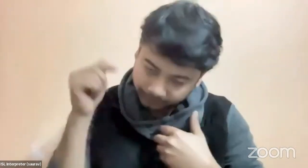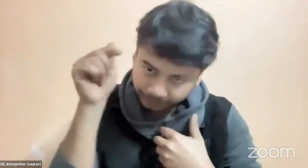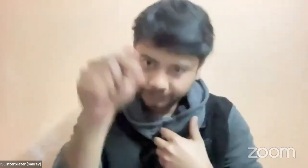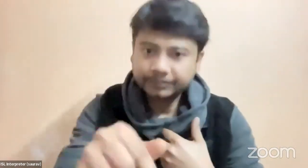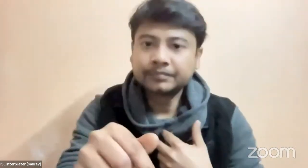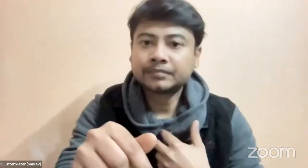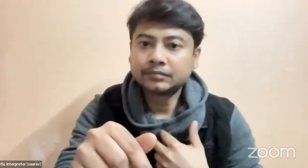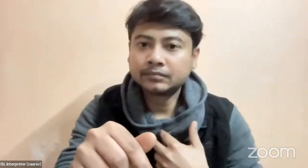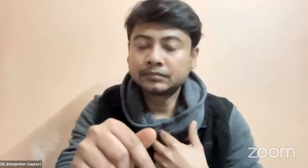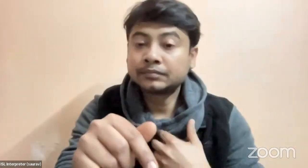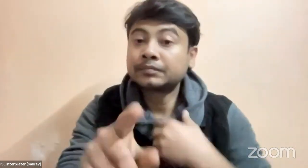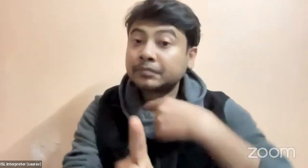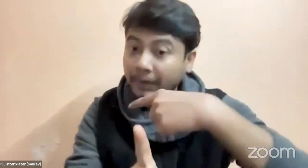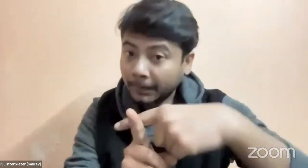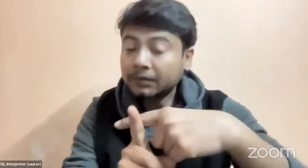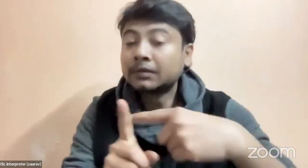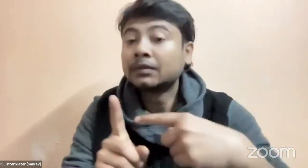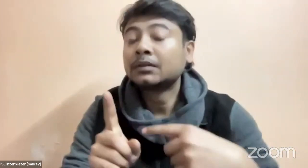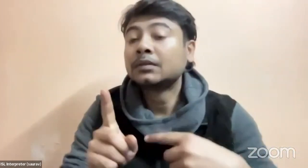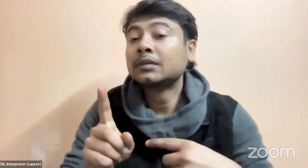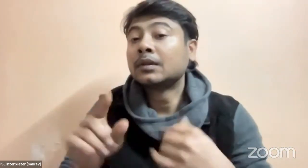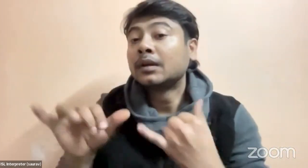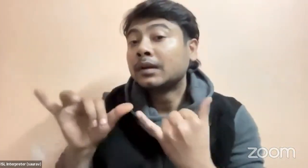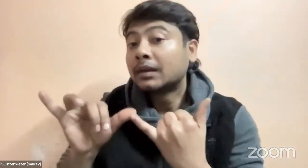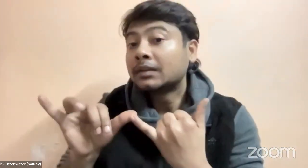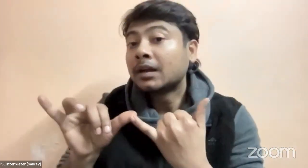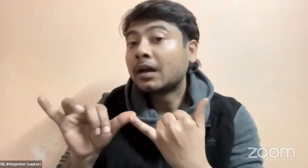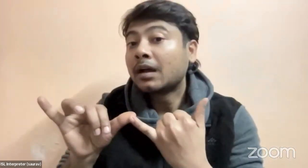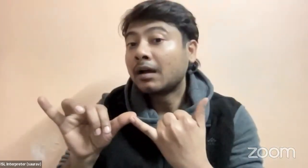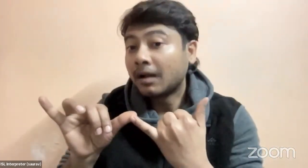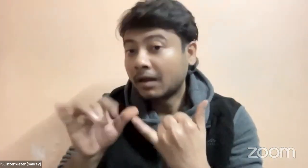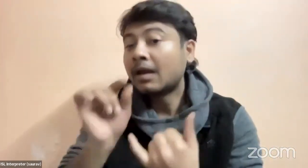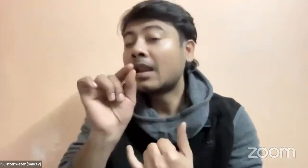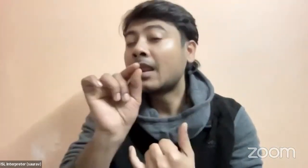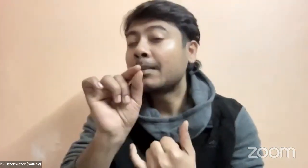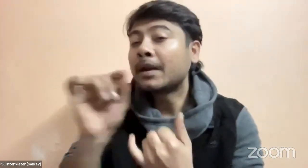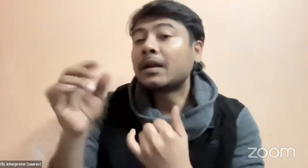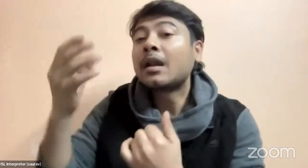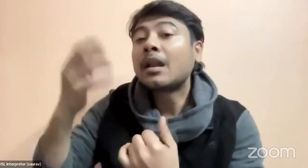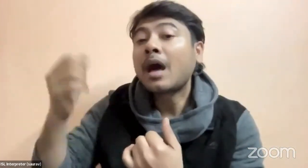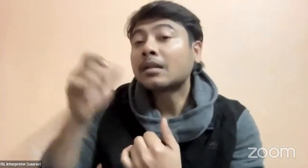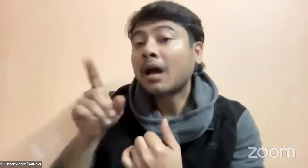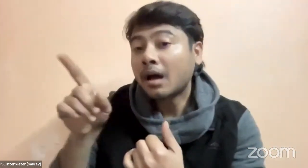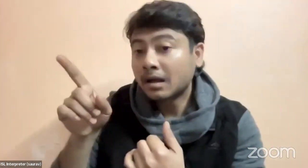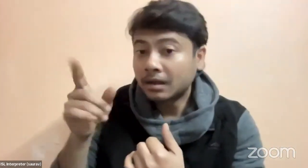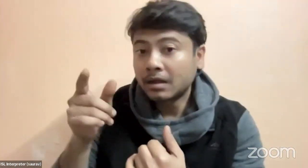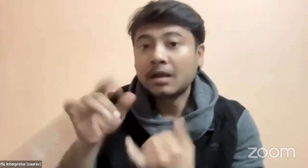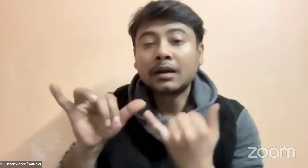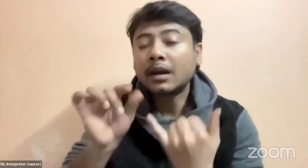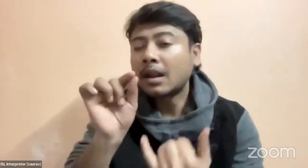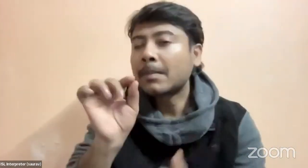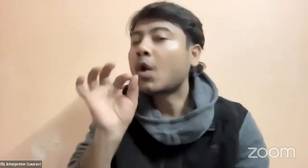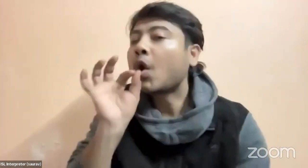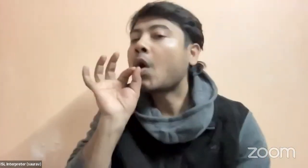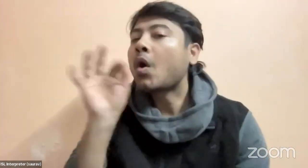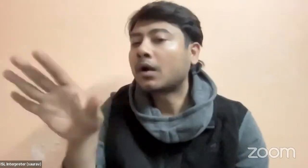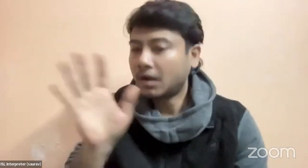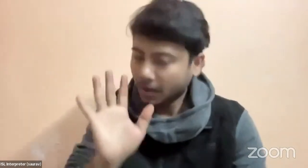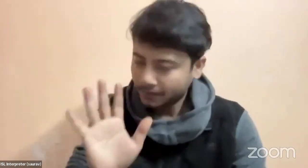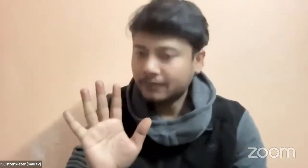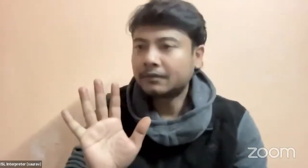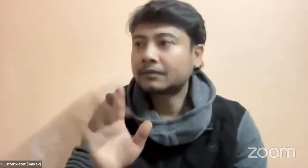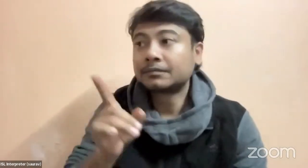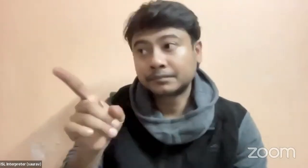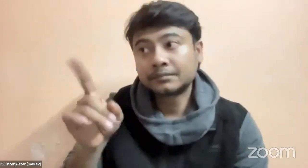Kali Yuga, I want you to do a task for me. What is that task? He says, I am going to come